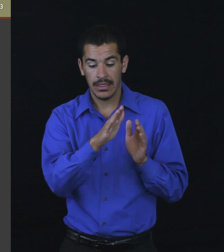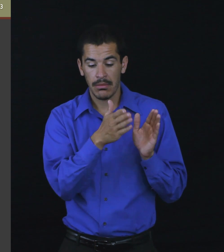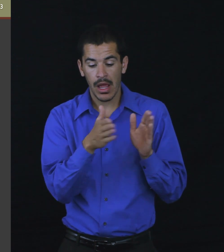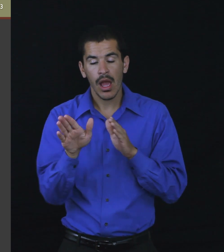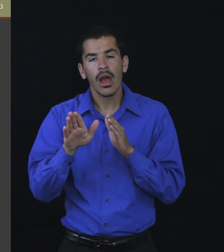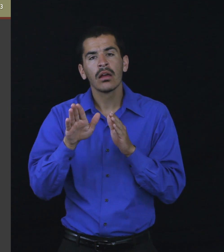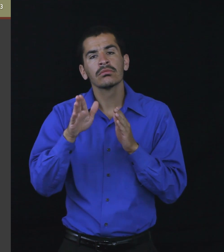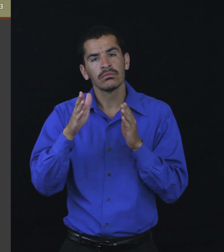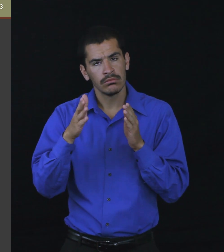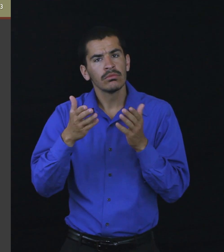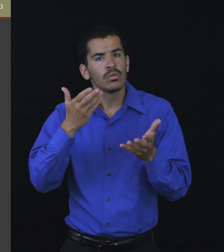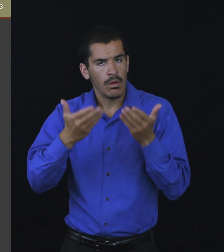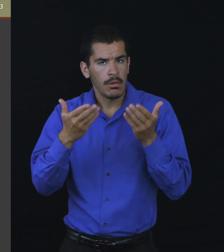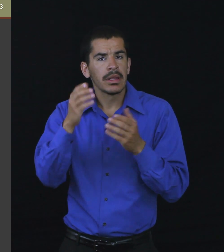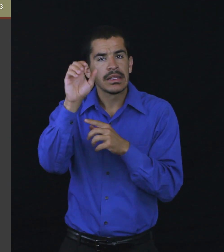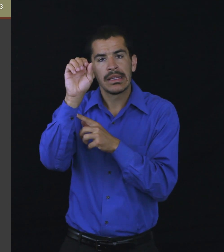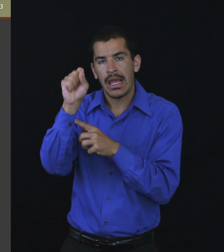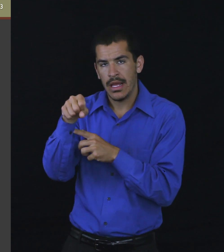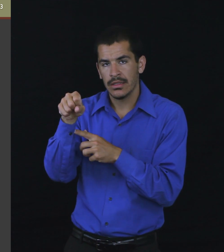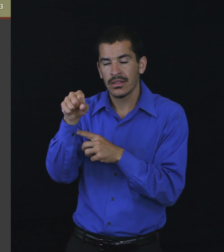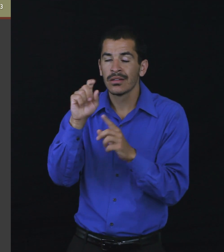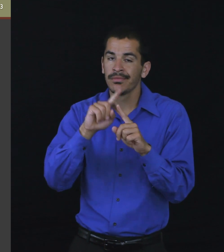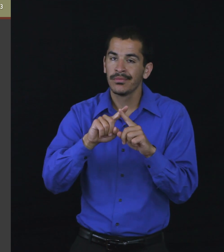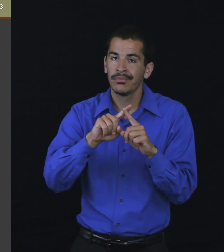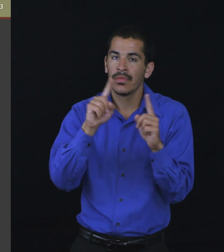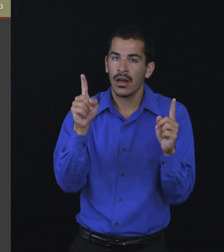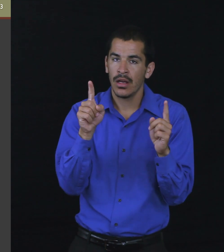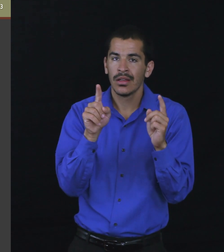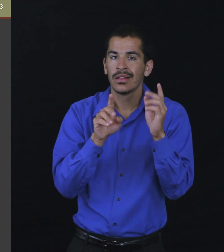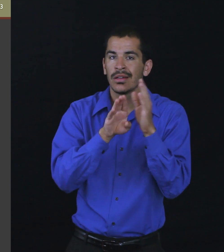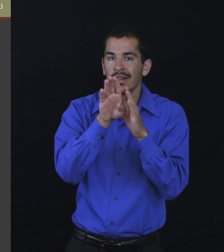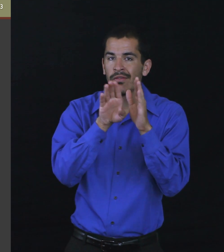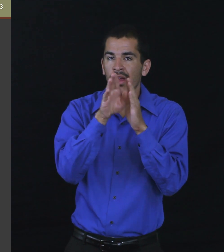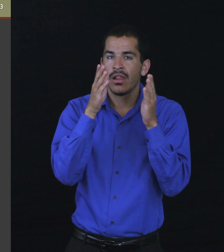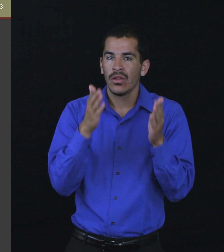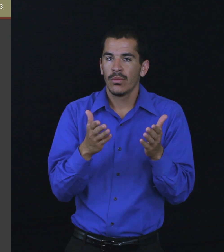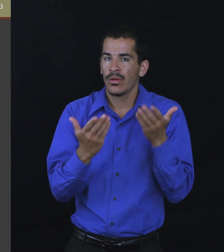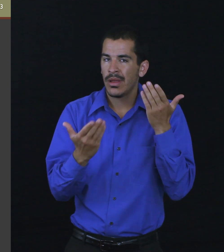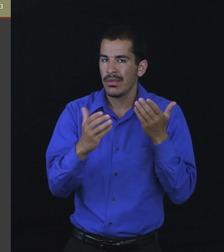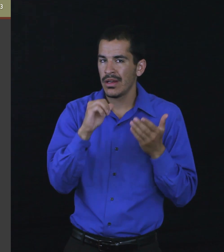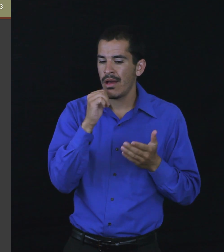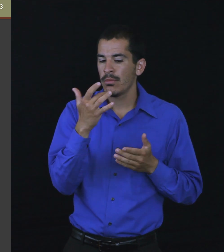the developer may not prefer the location.